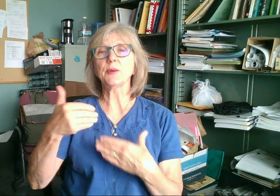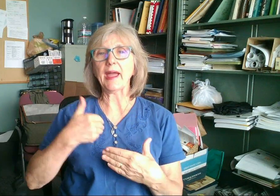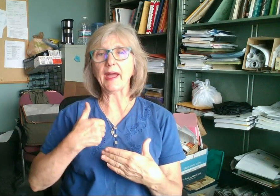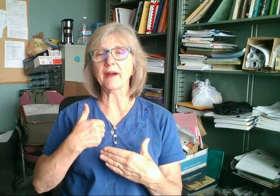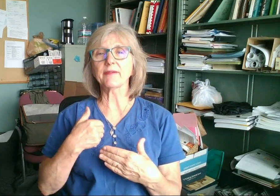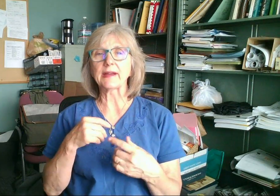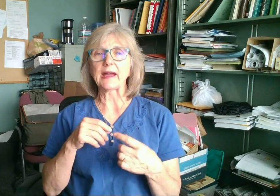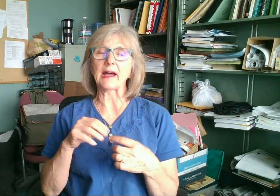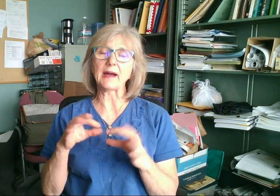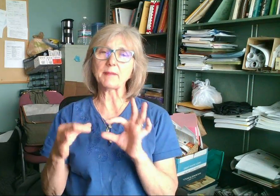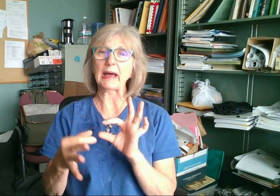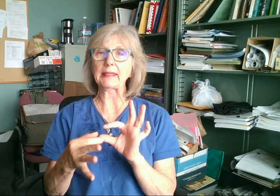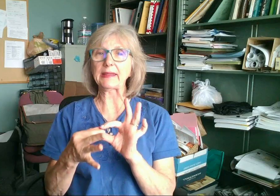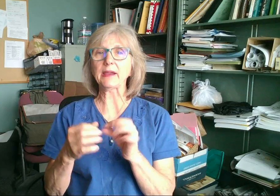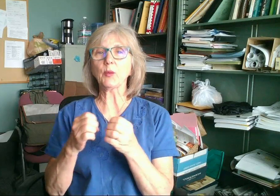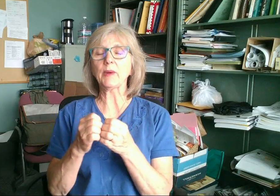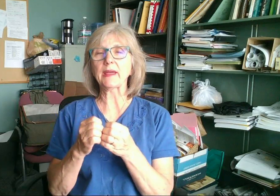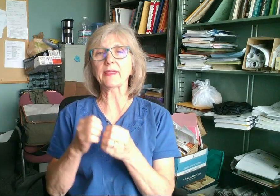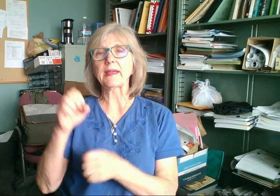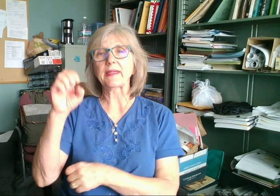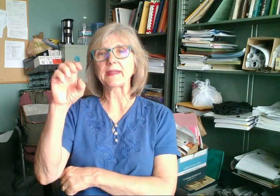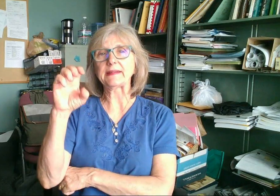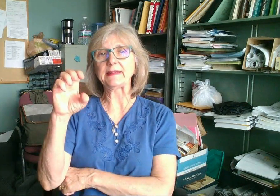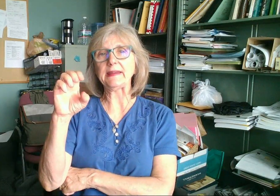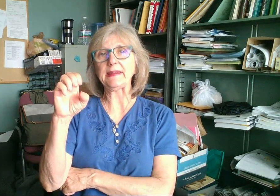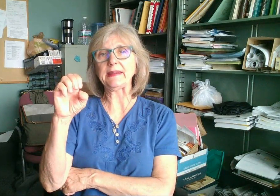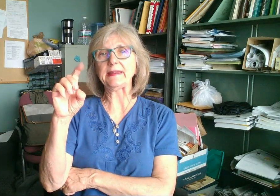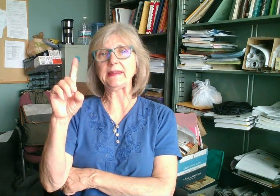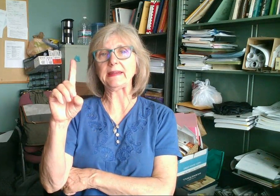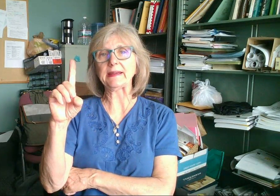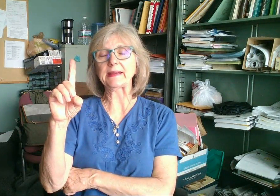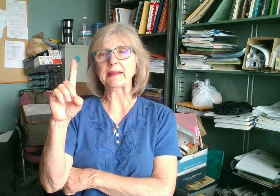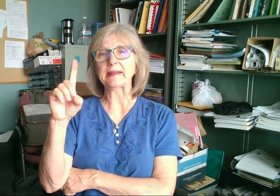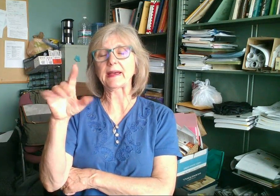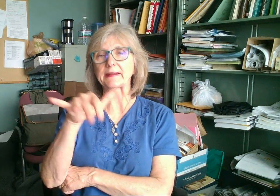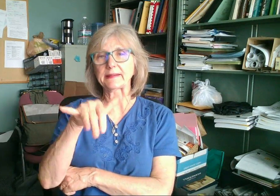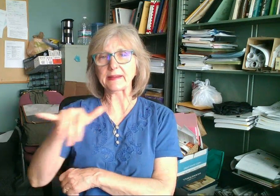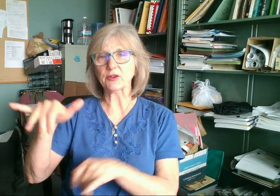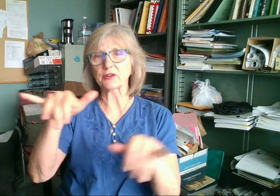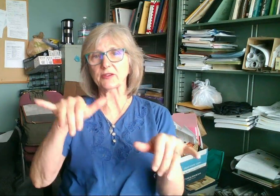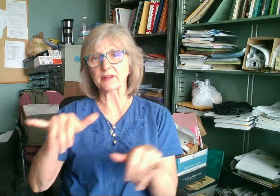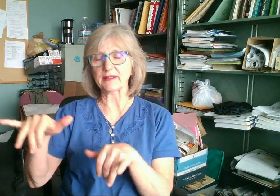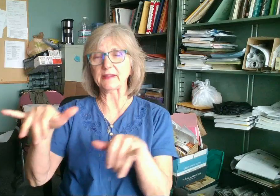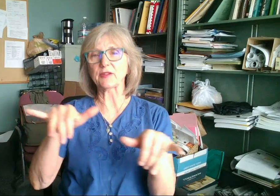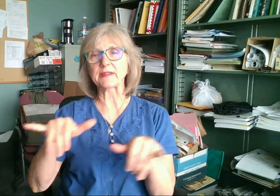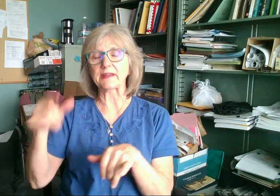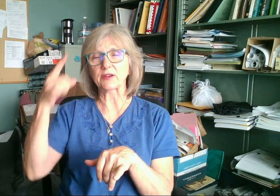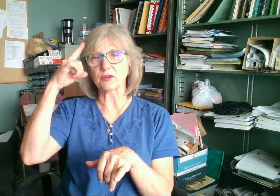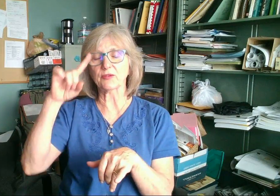you have a link with the CED standards, and these are the standards